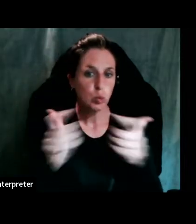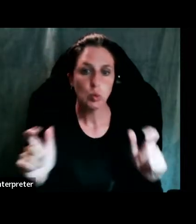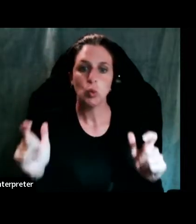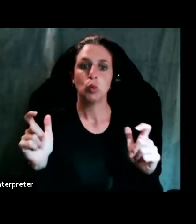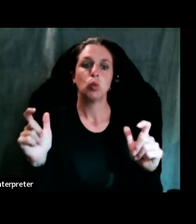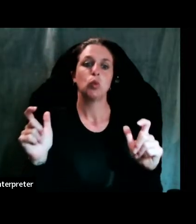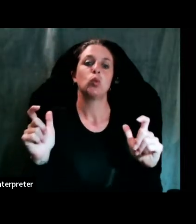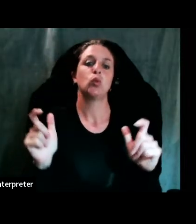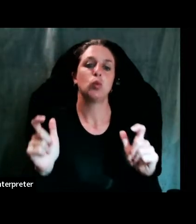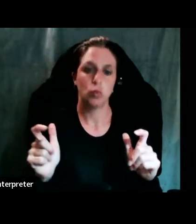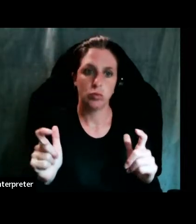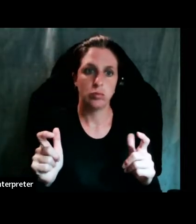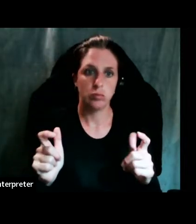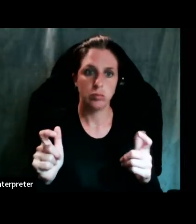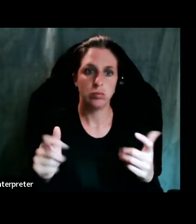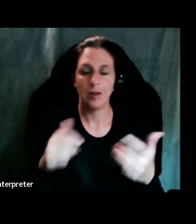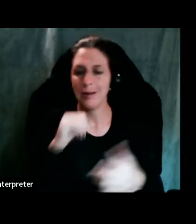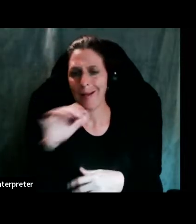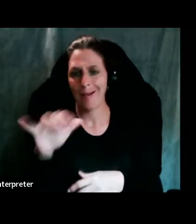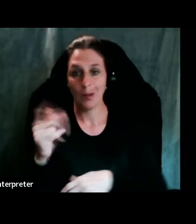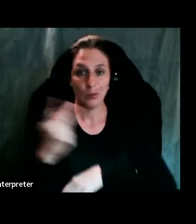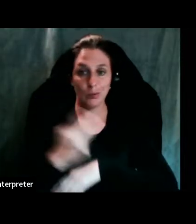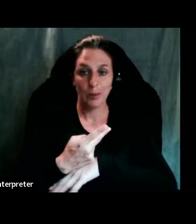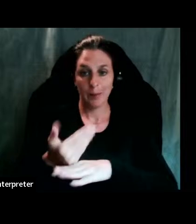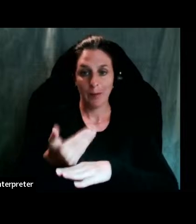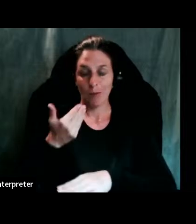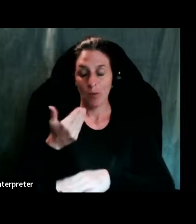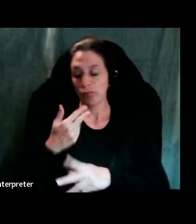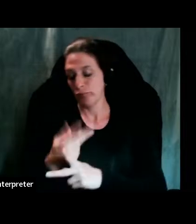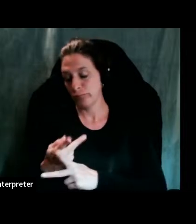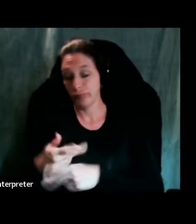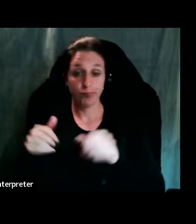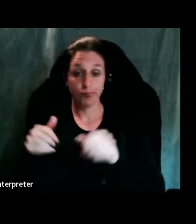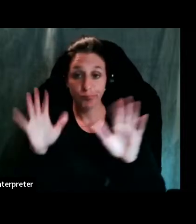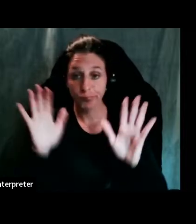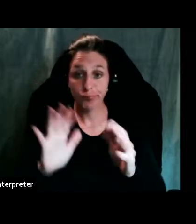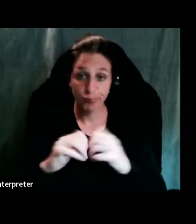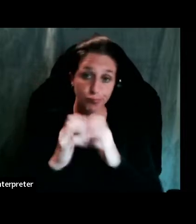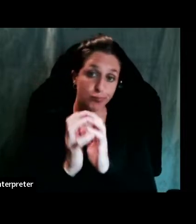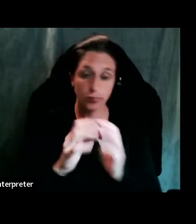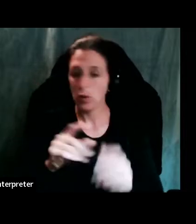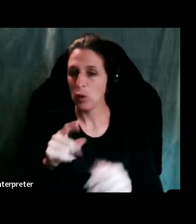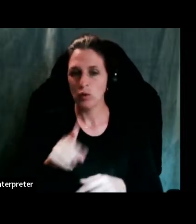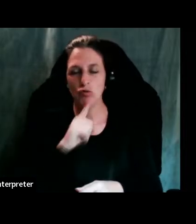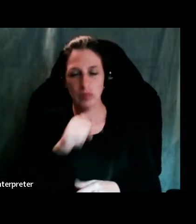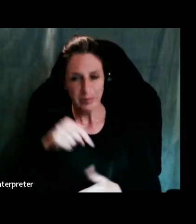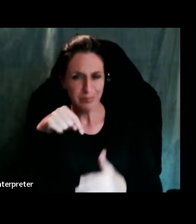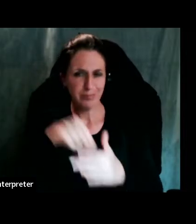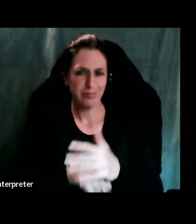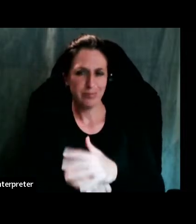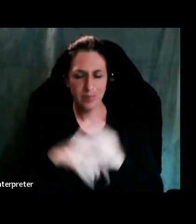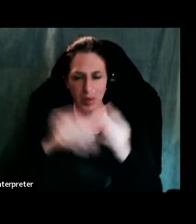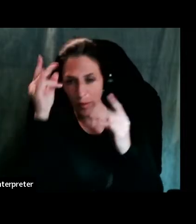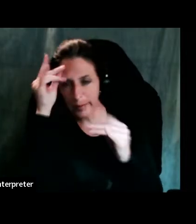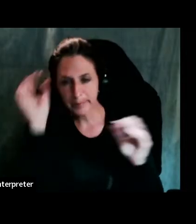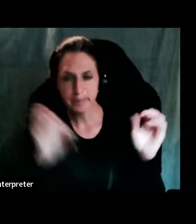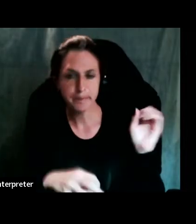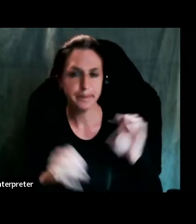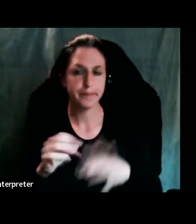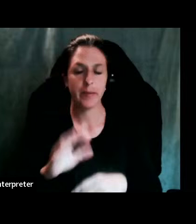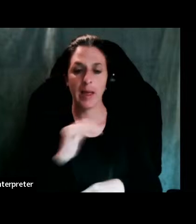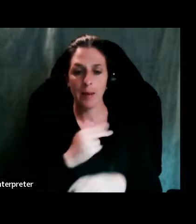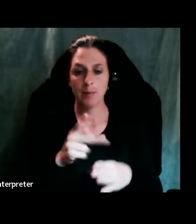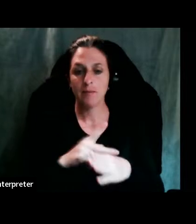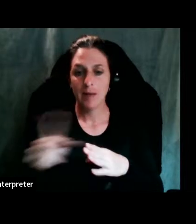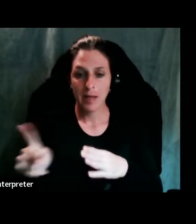2 days before you figure it out and you throw it together. I mean, this was really, really well thought out. Our professional development or professional learning